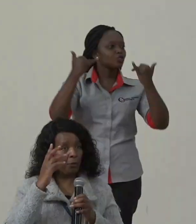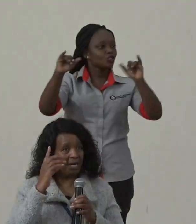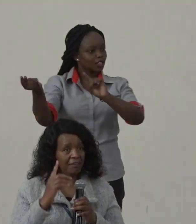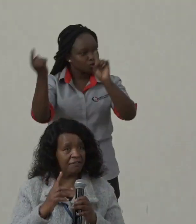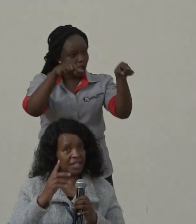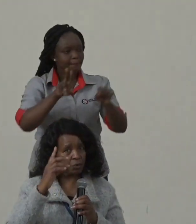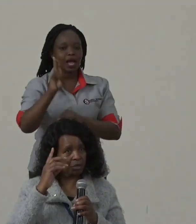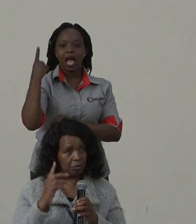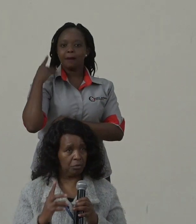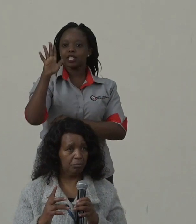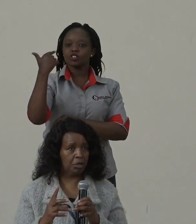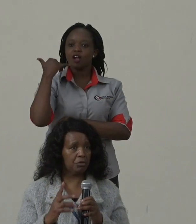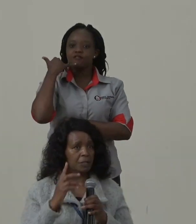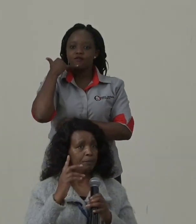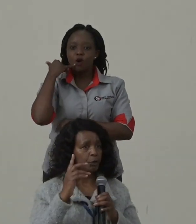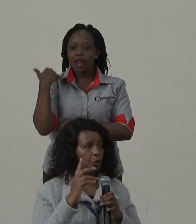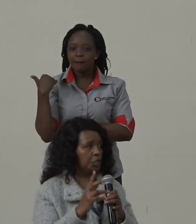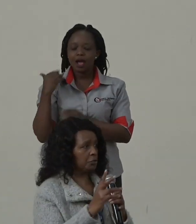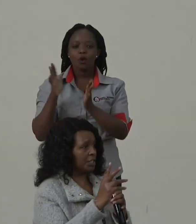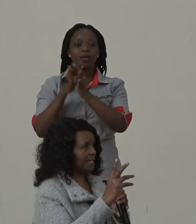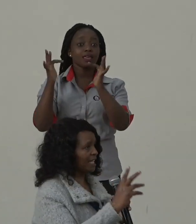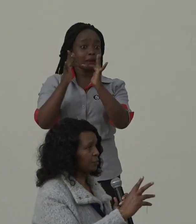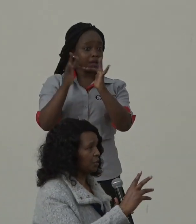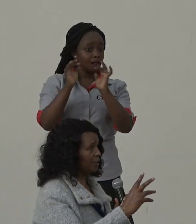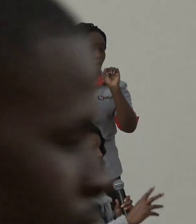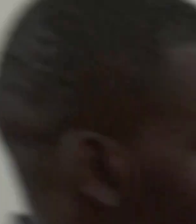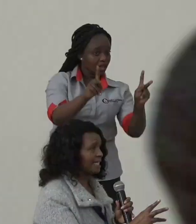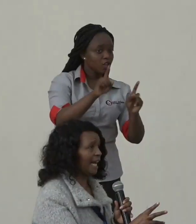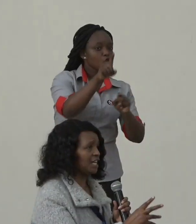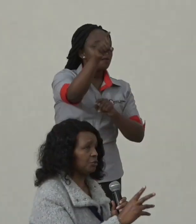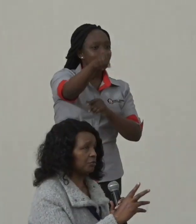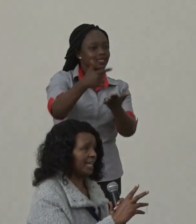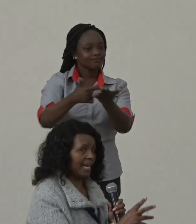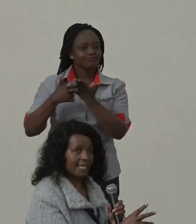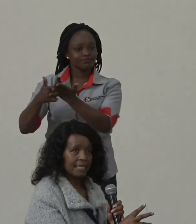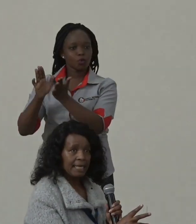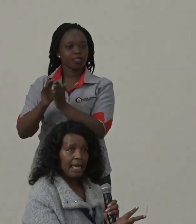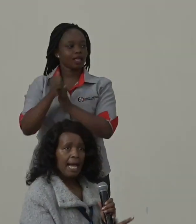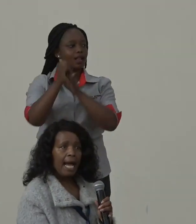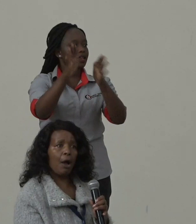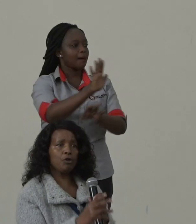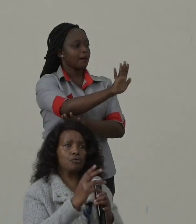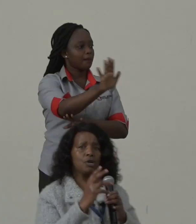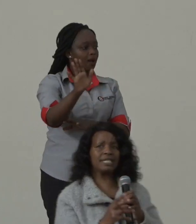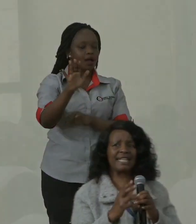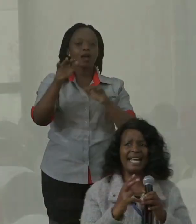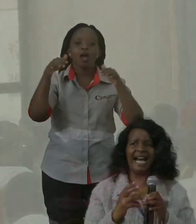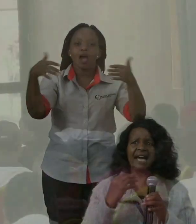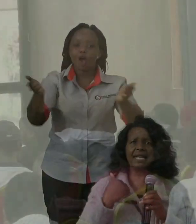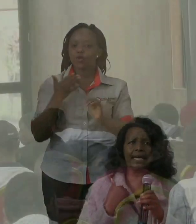I will leave this with you because you need to discuss with your leaders and you tell us how you